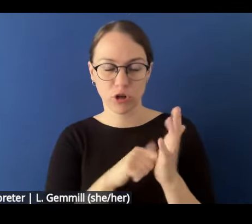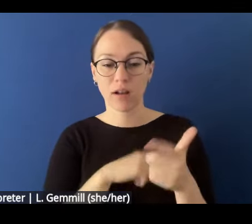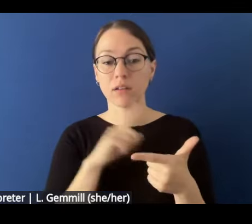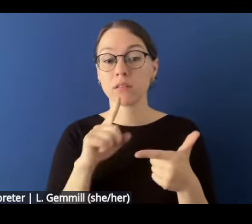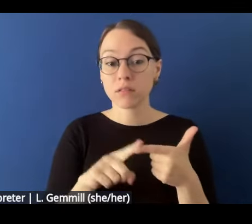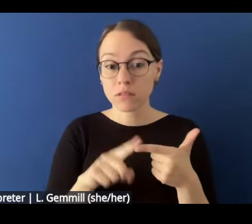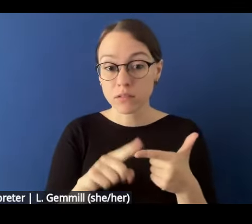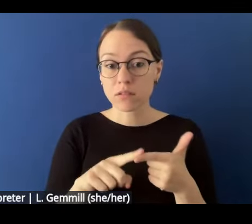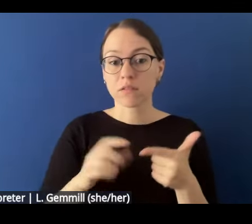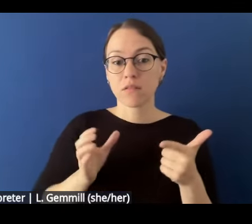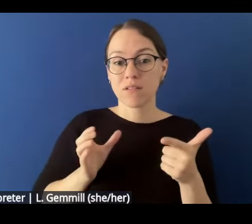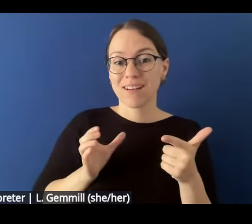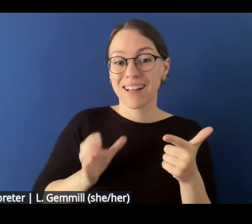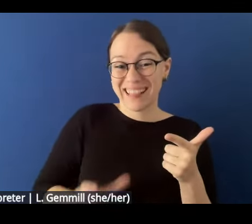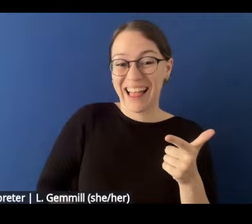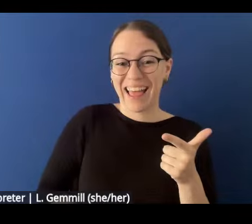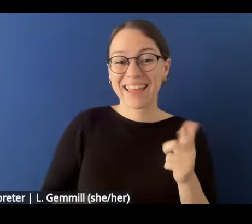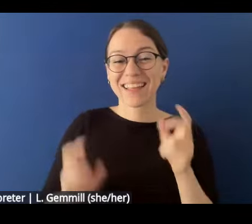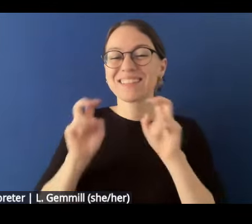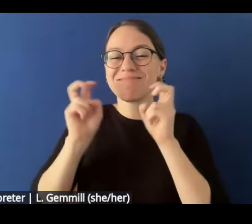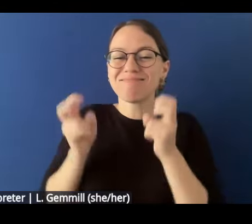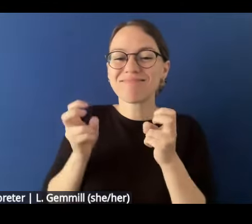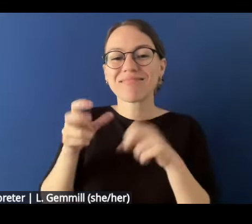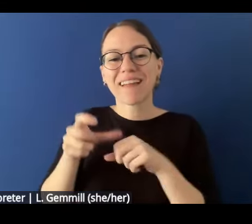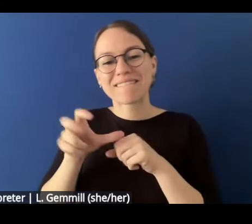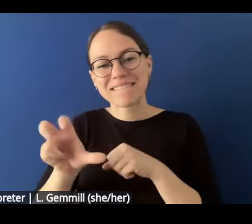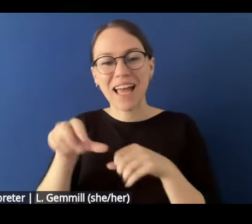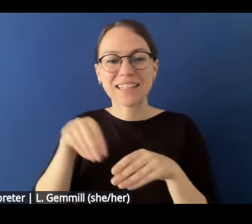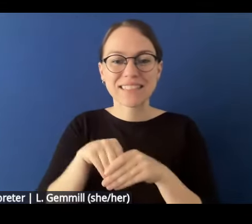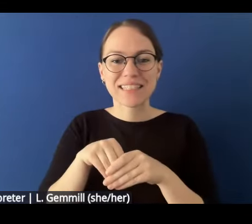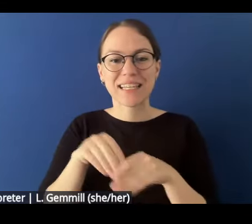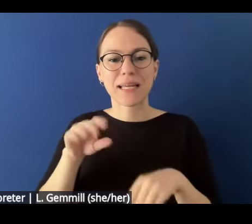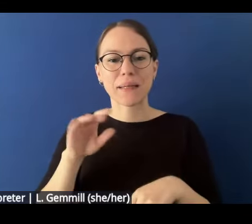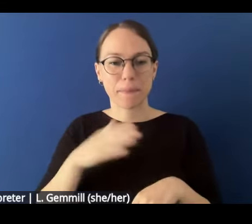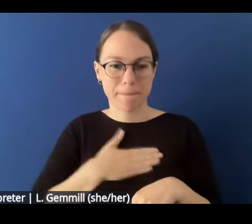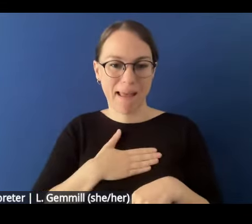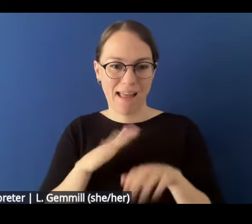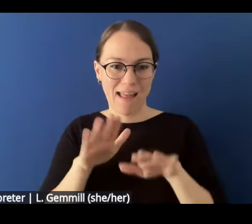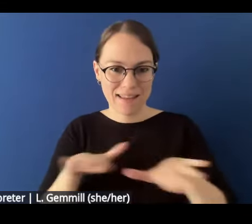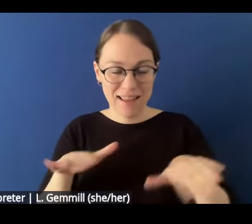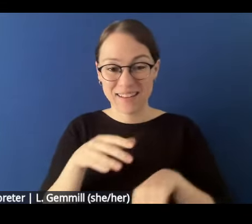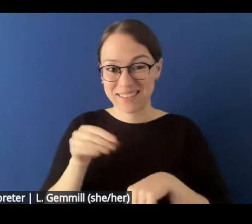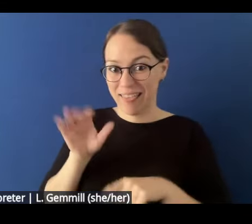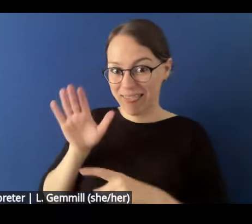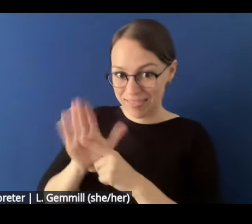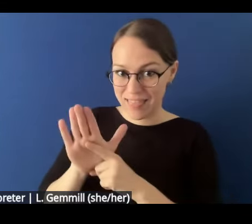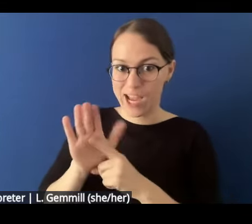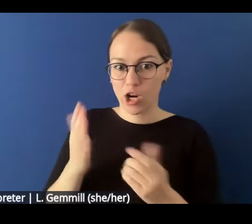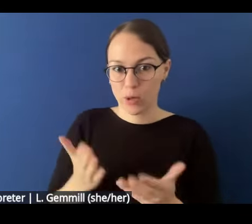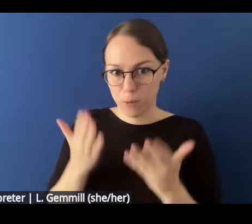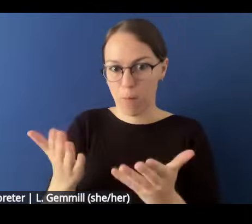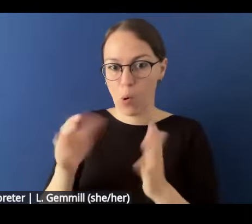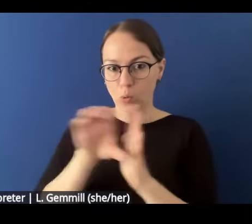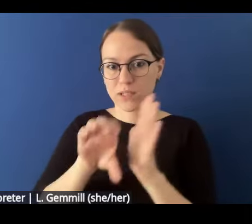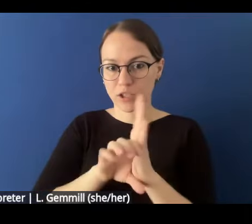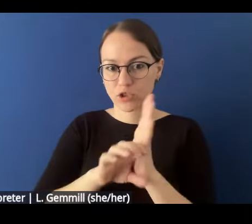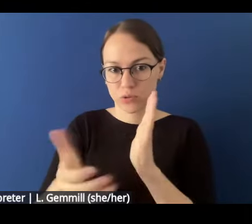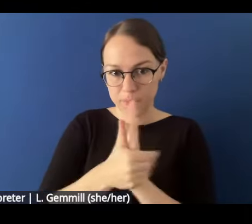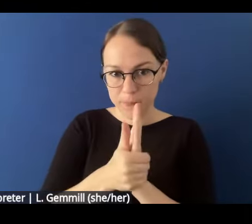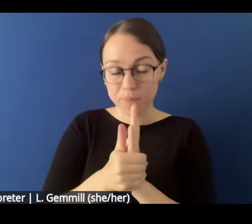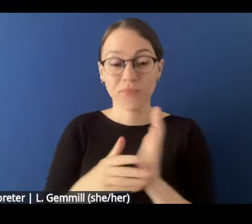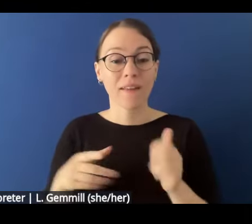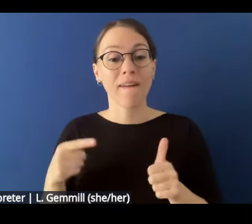Invest in My Kids and their proposed constitutional amendment. On the first, I'd like to applaud the Bureau for